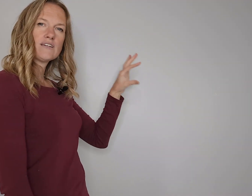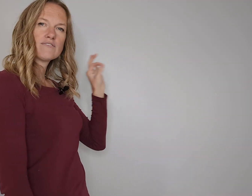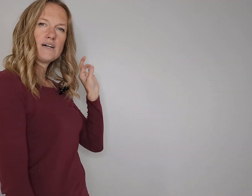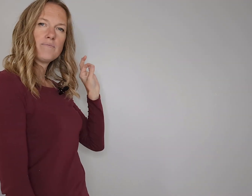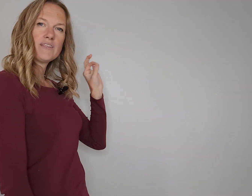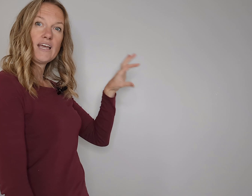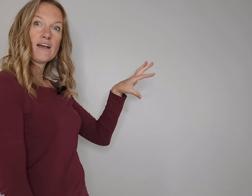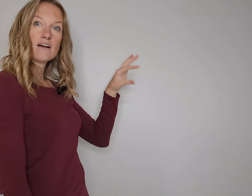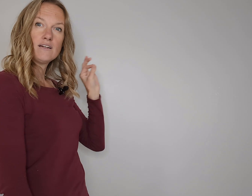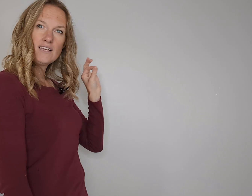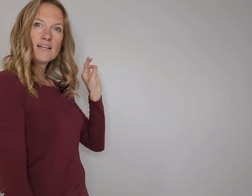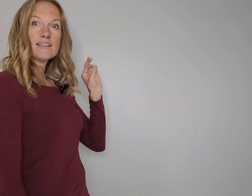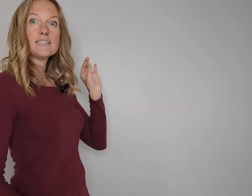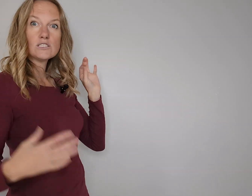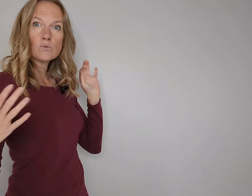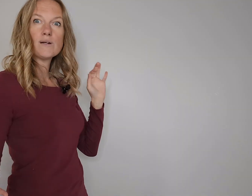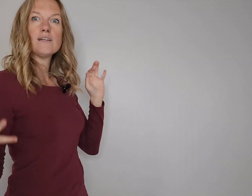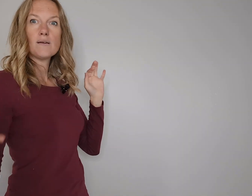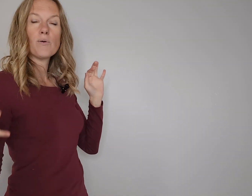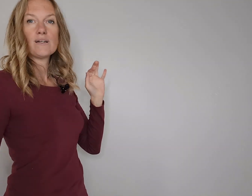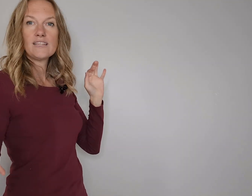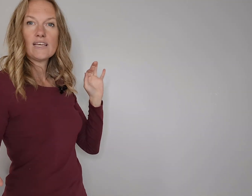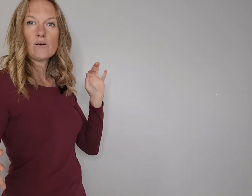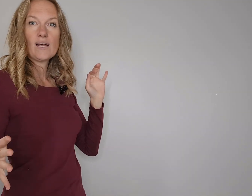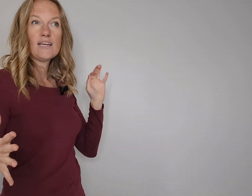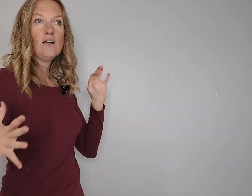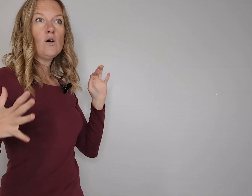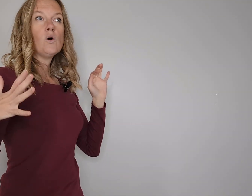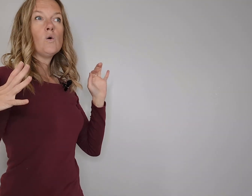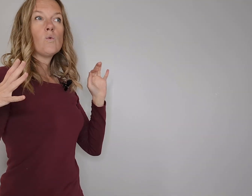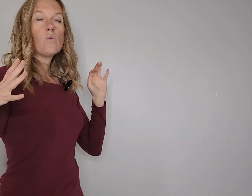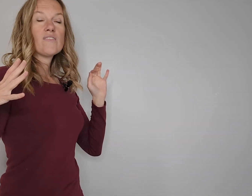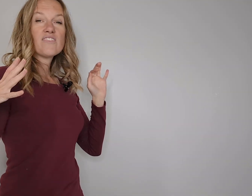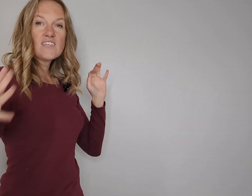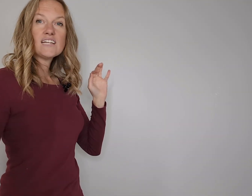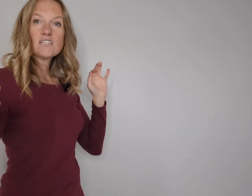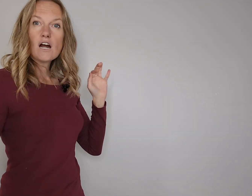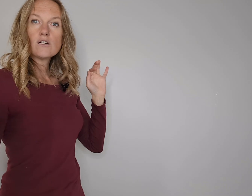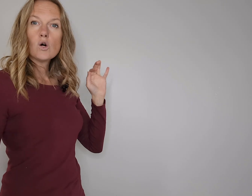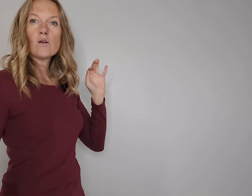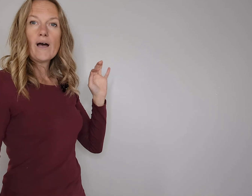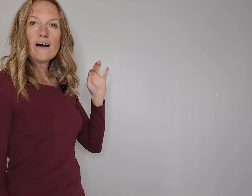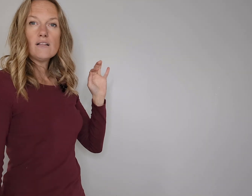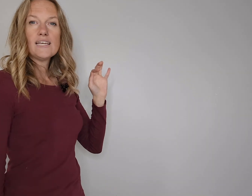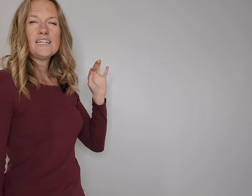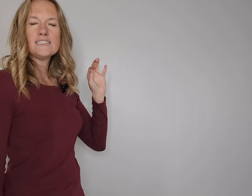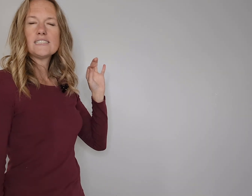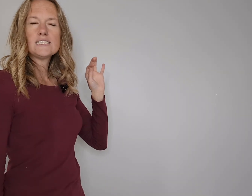pulling from the air. And I think this is a really important thing, right? When things aren't going well, it is